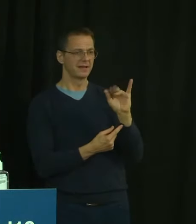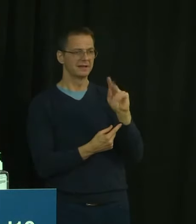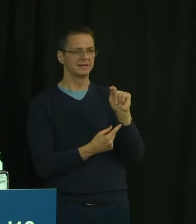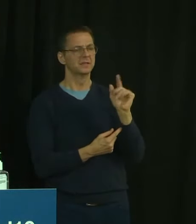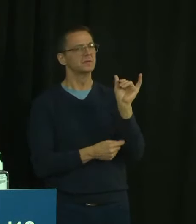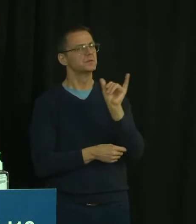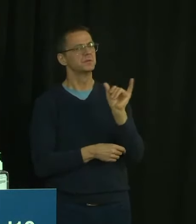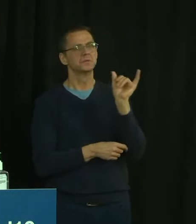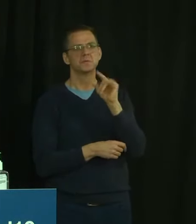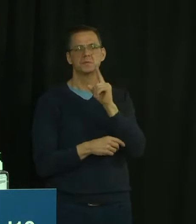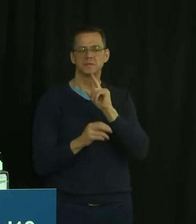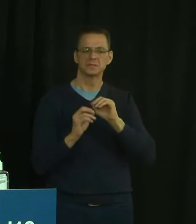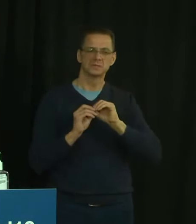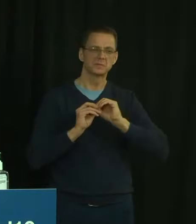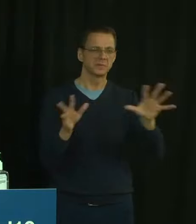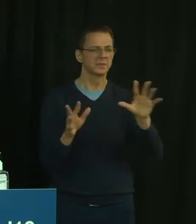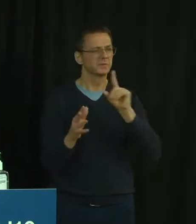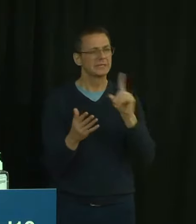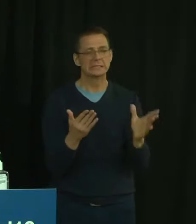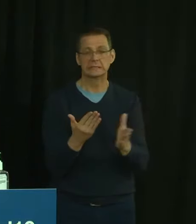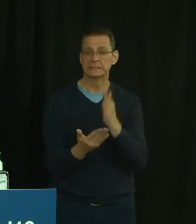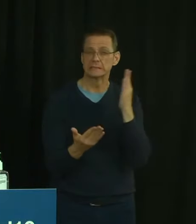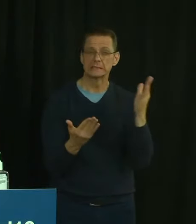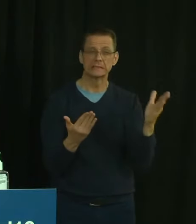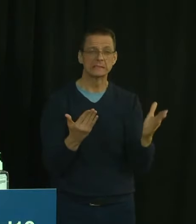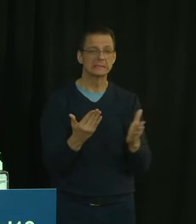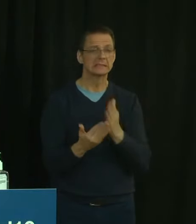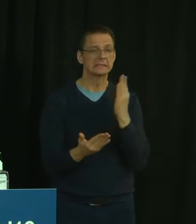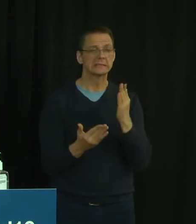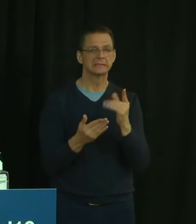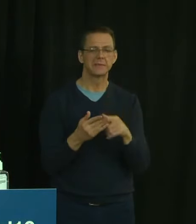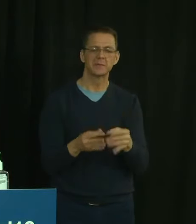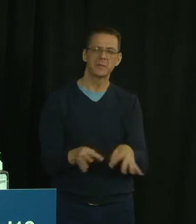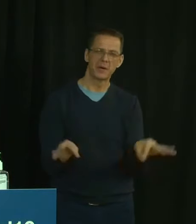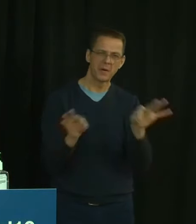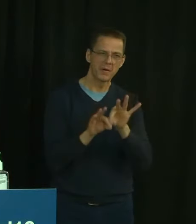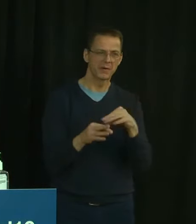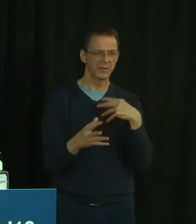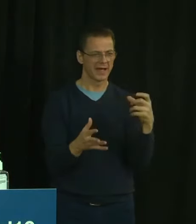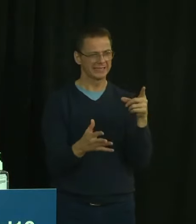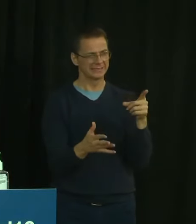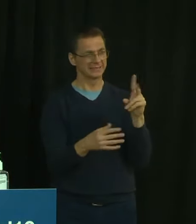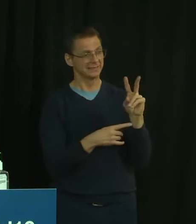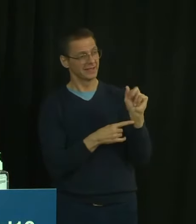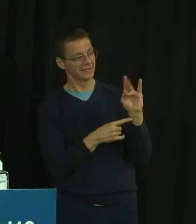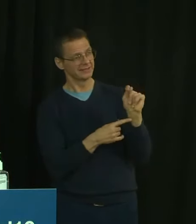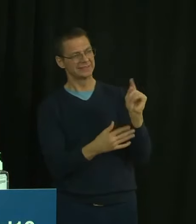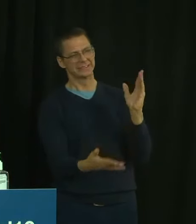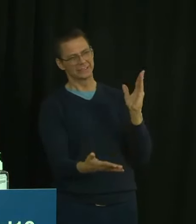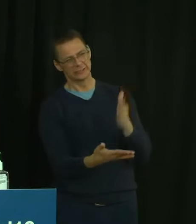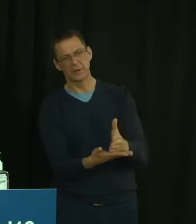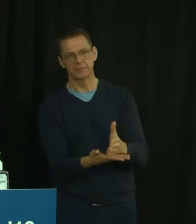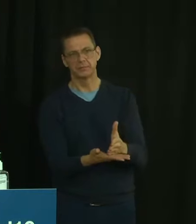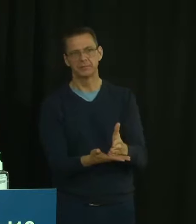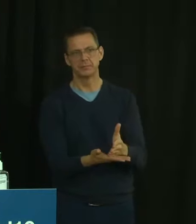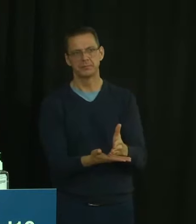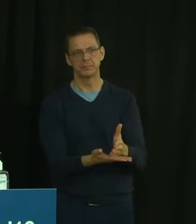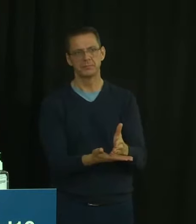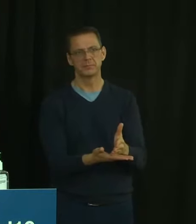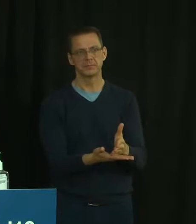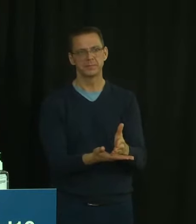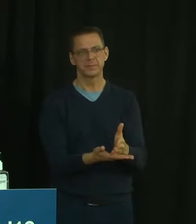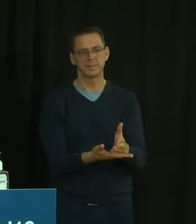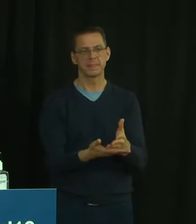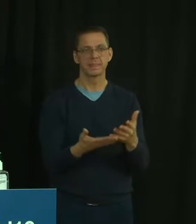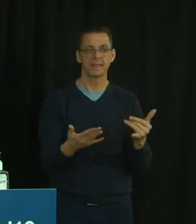easily if given the chance, and what we need to do is stop those chances for spread from happening. Operator, could you put through our final caller, please?